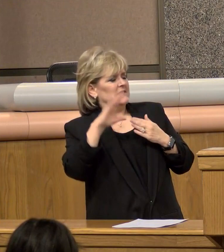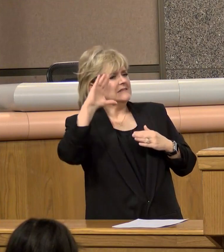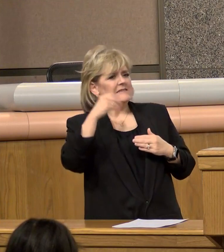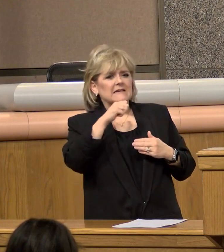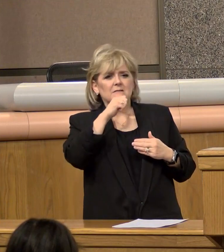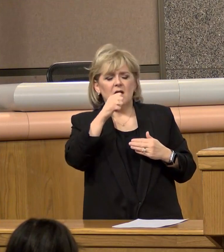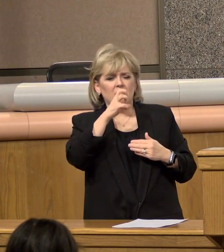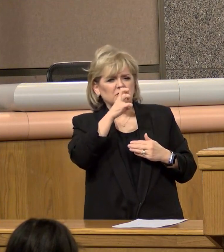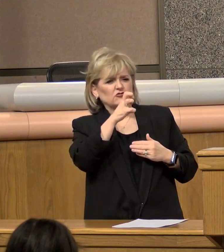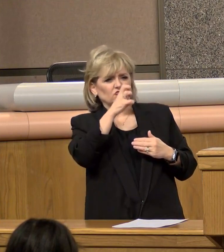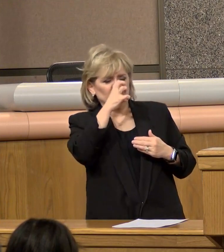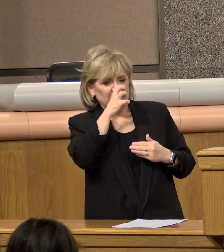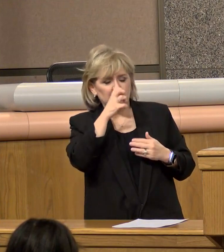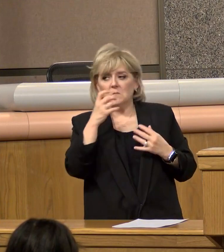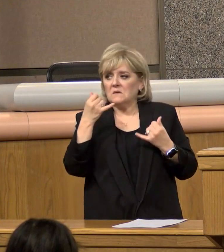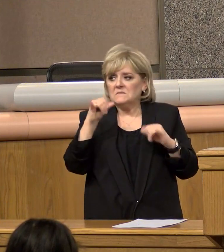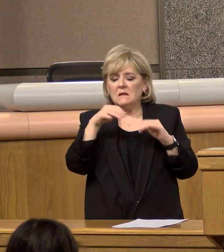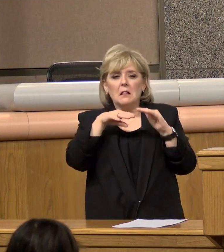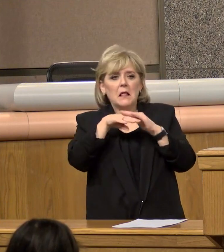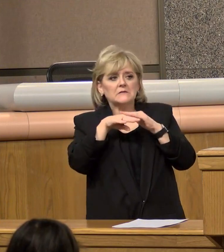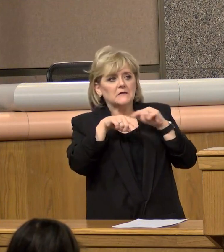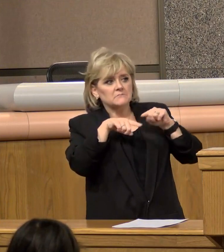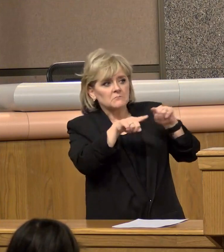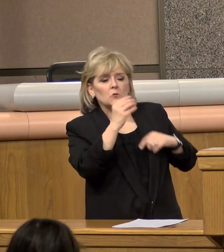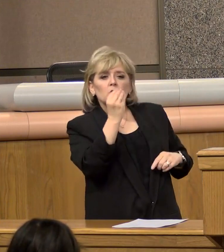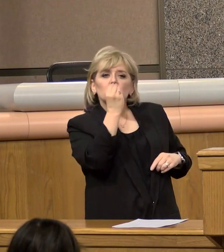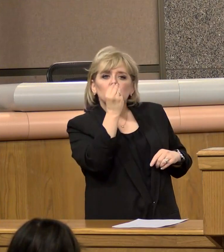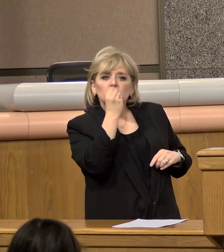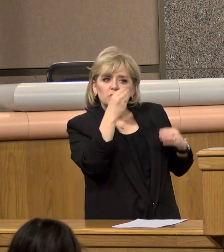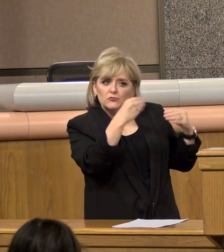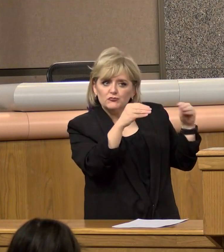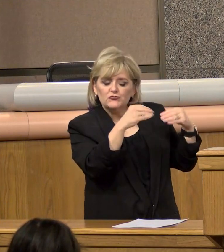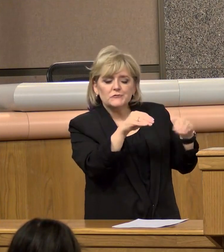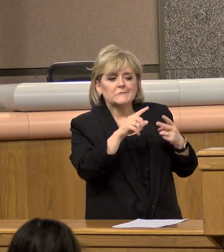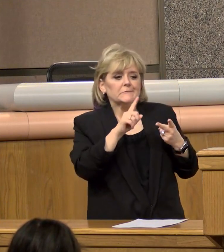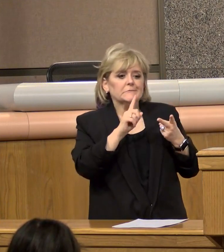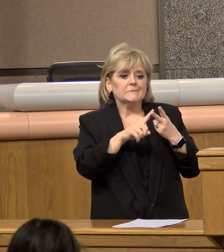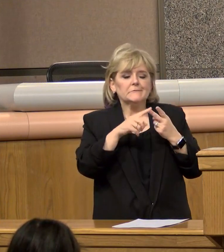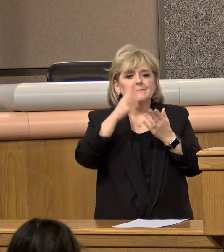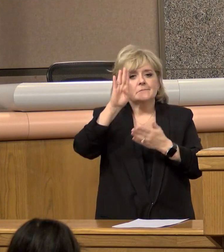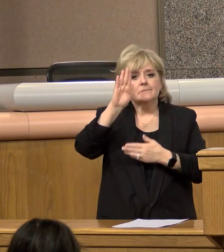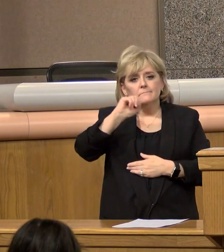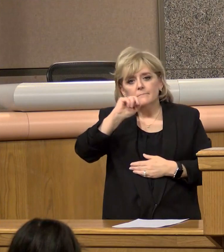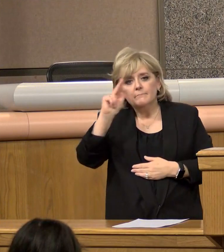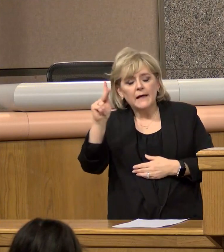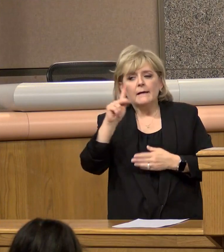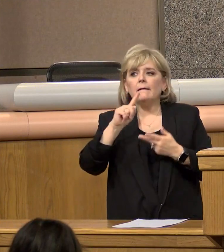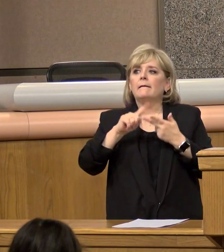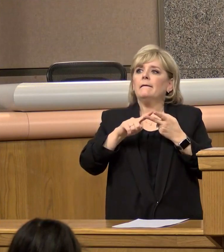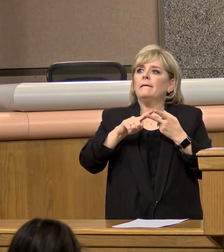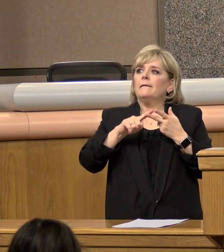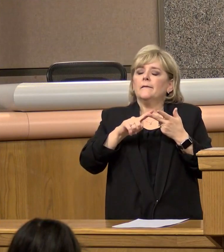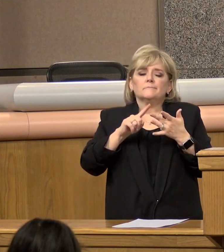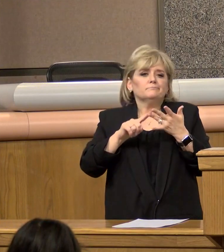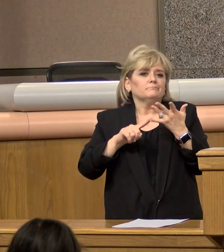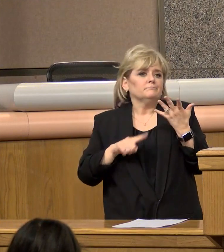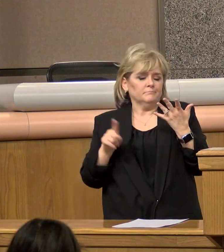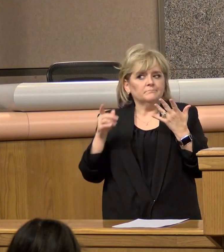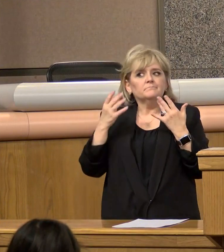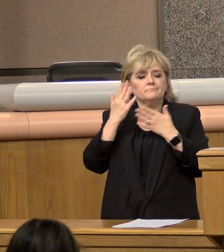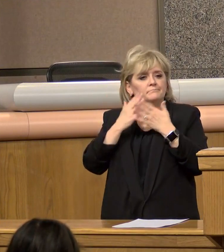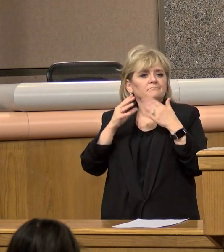There's access to, for groceries, there's access to go for financial transactions, there's a number of different bits of access.